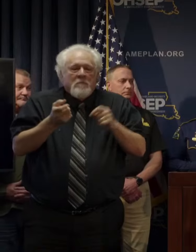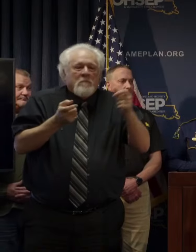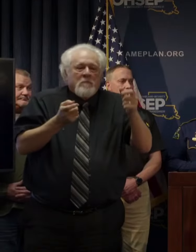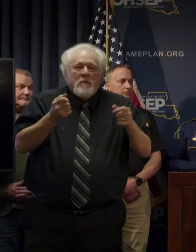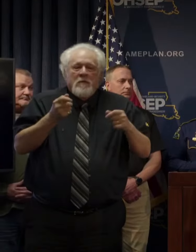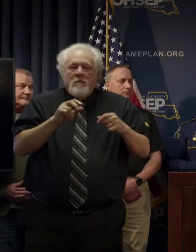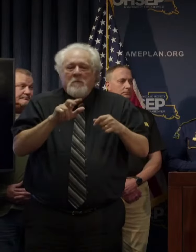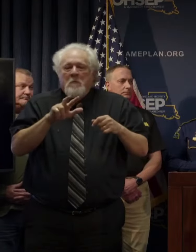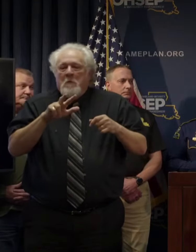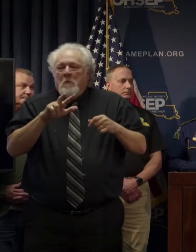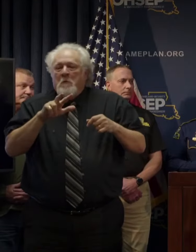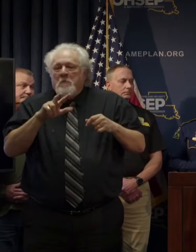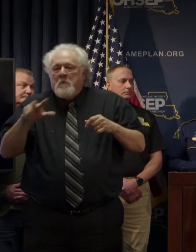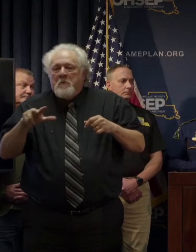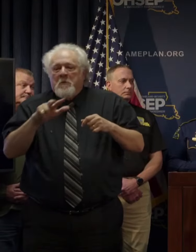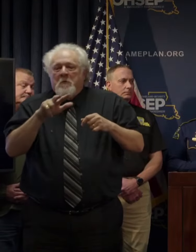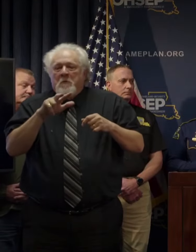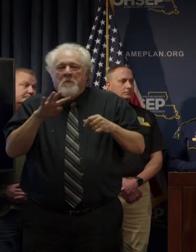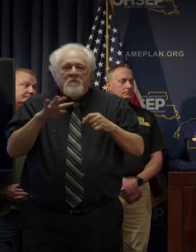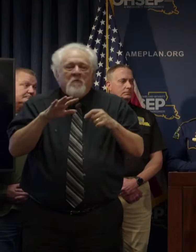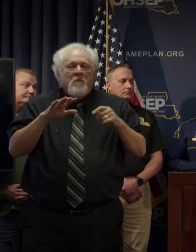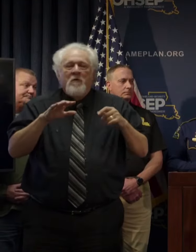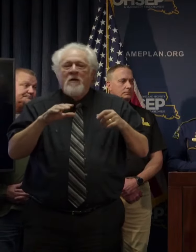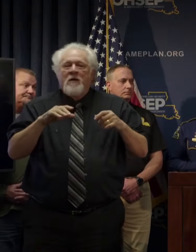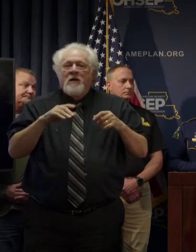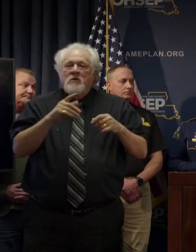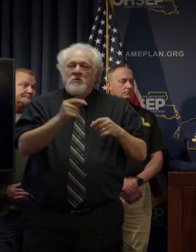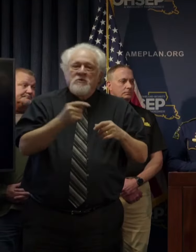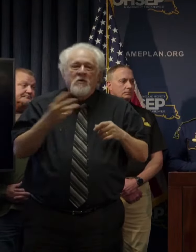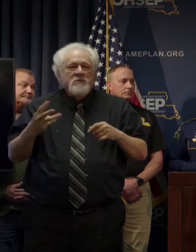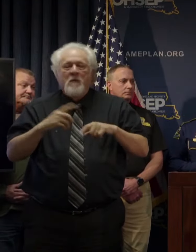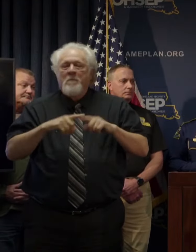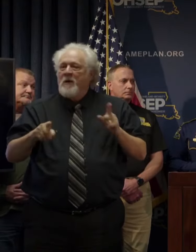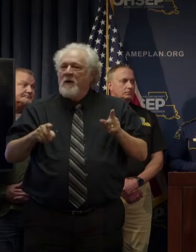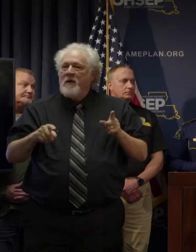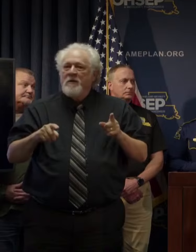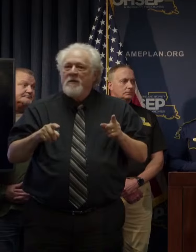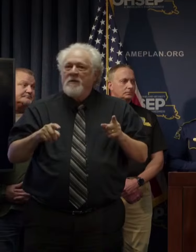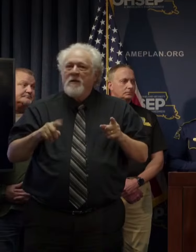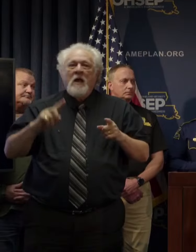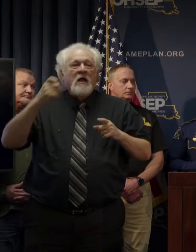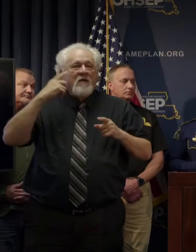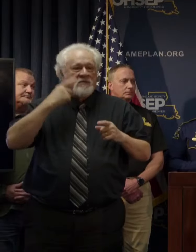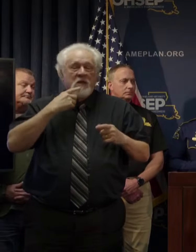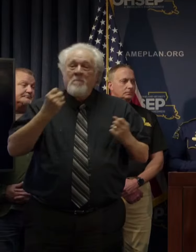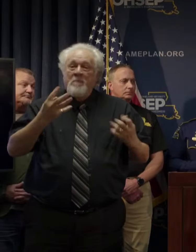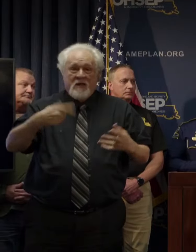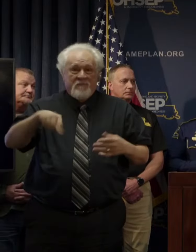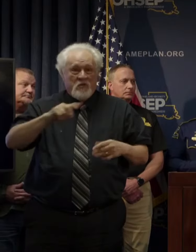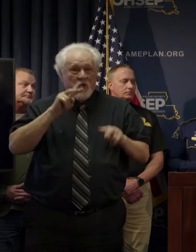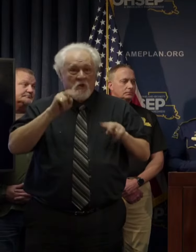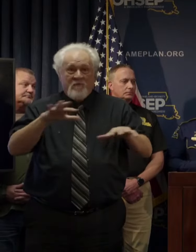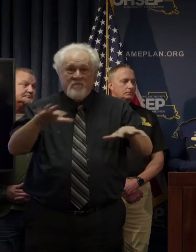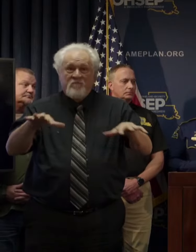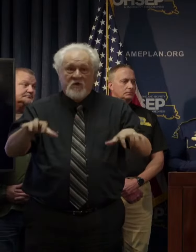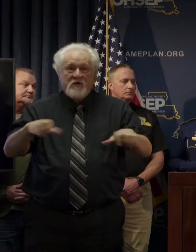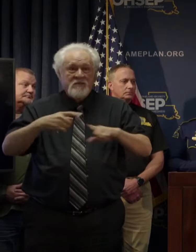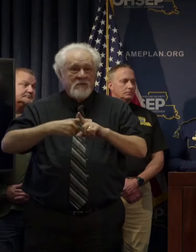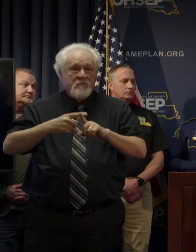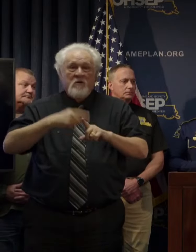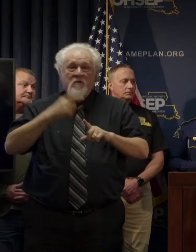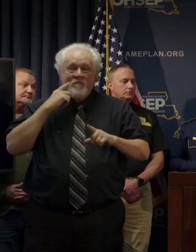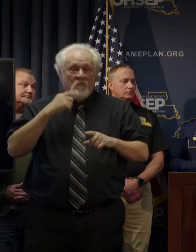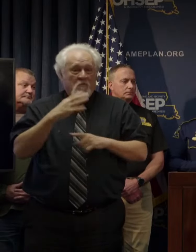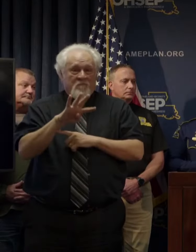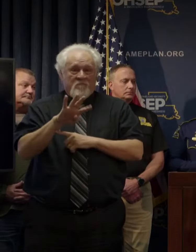on Tuesday, maybe on Wednesday. But as the governor pointed out, many of you are going to be looking at freezing temperatures for durations